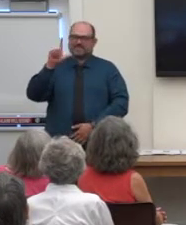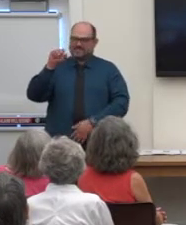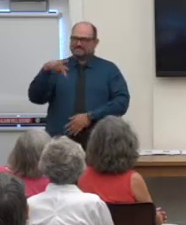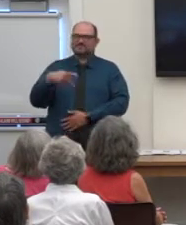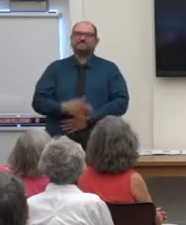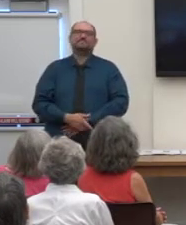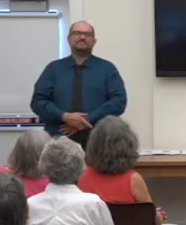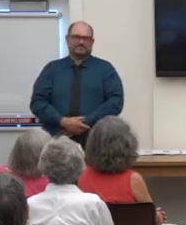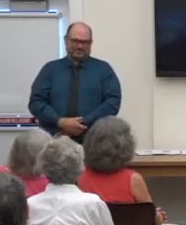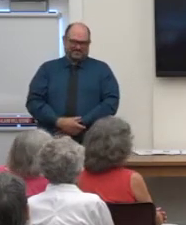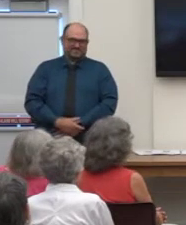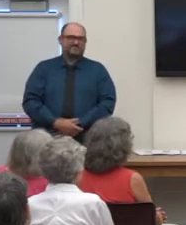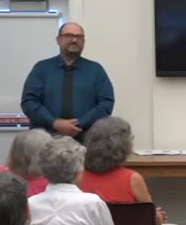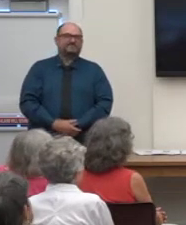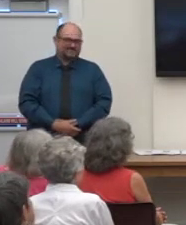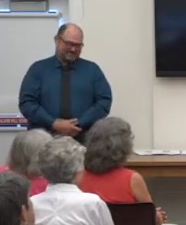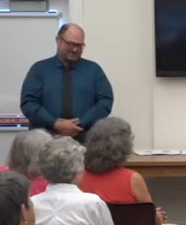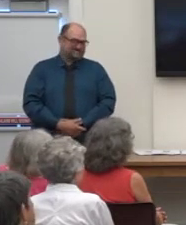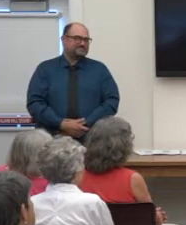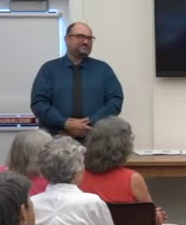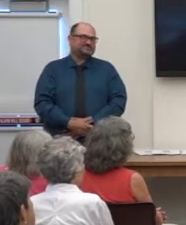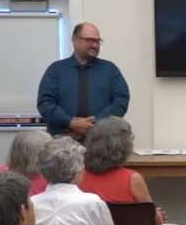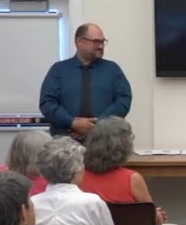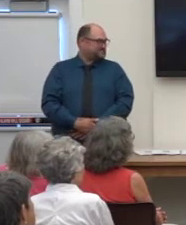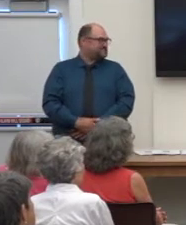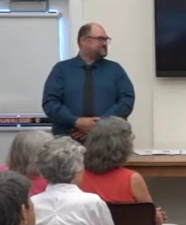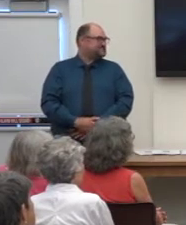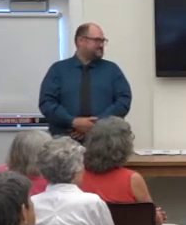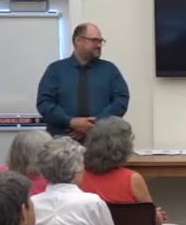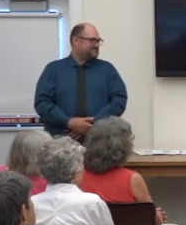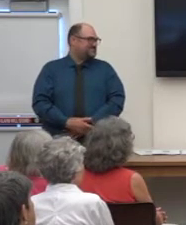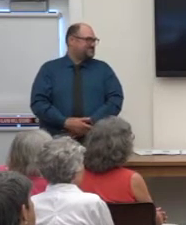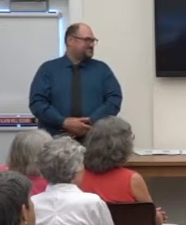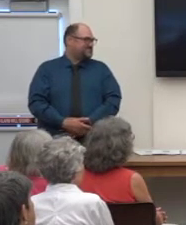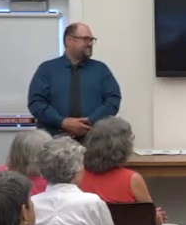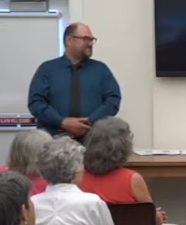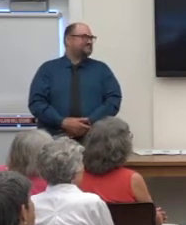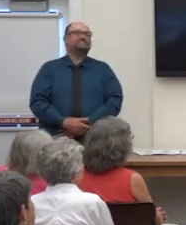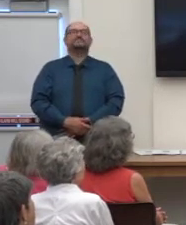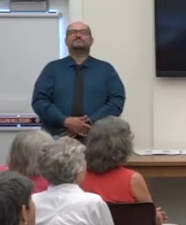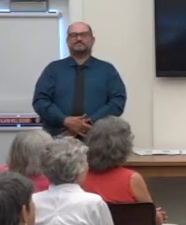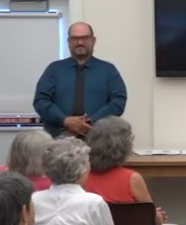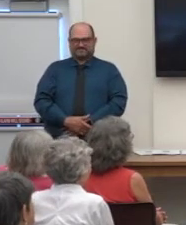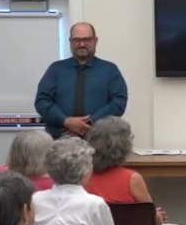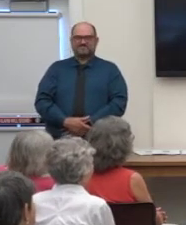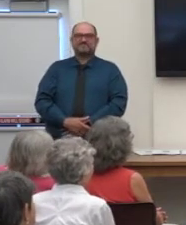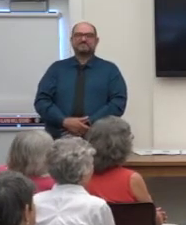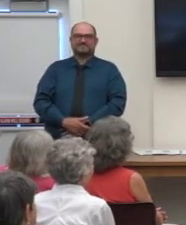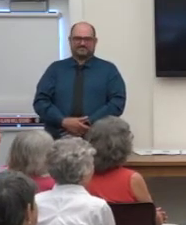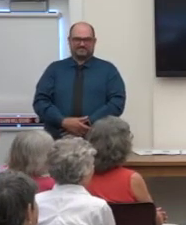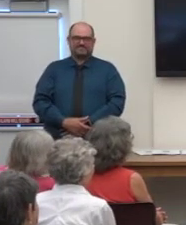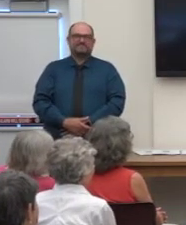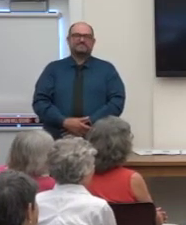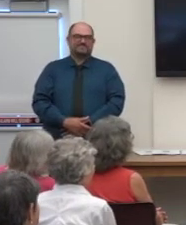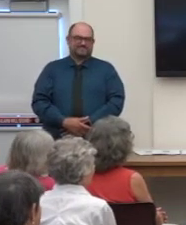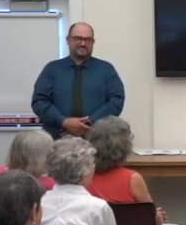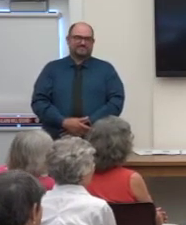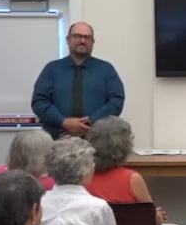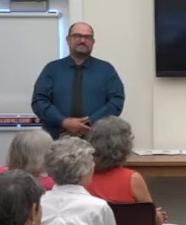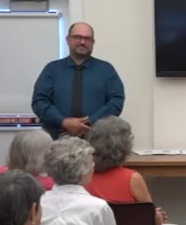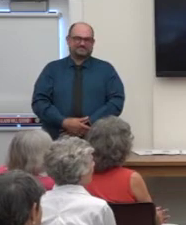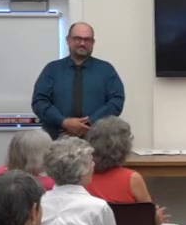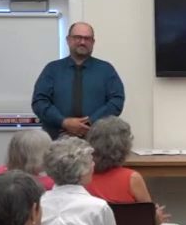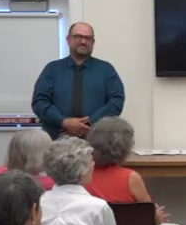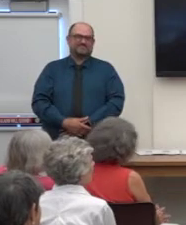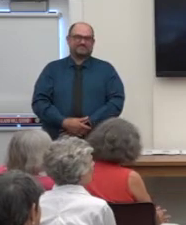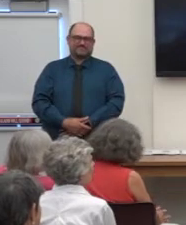That would be spelled as well. Here we go. Oh. If you